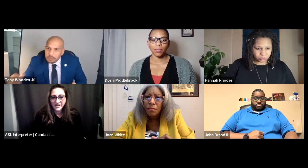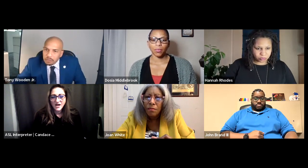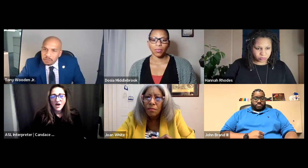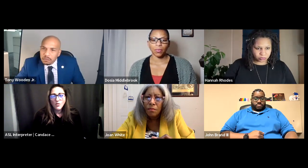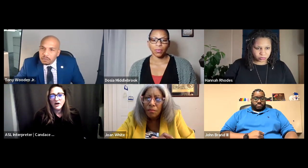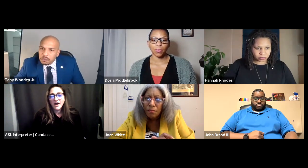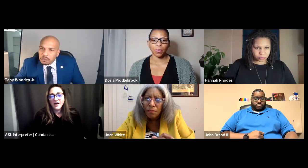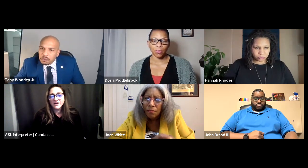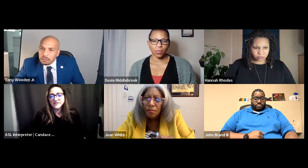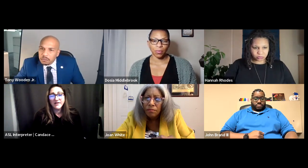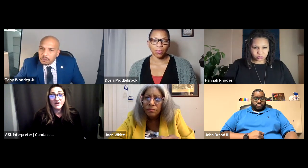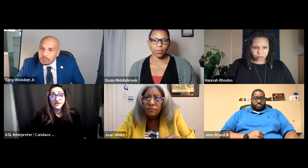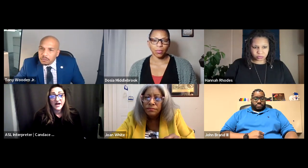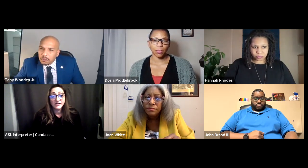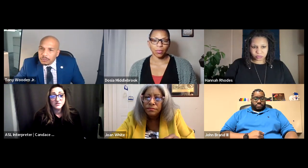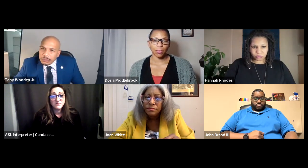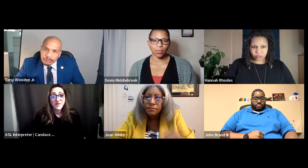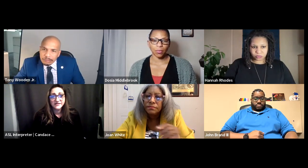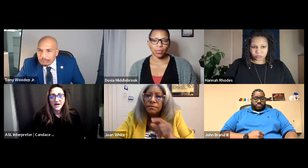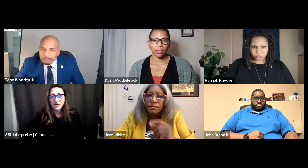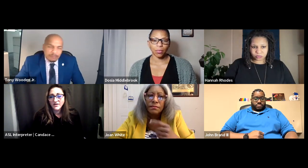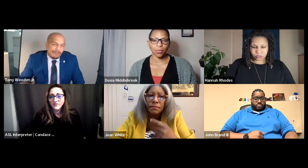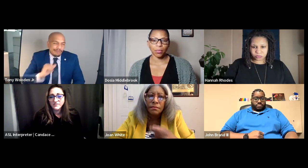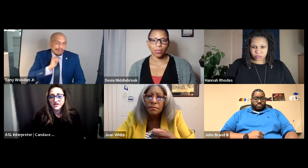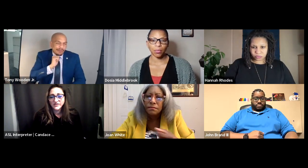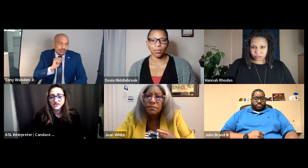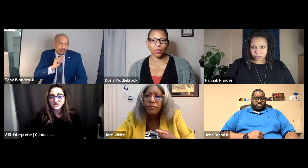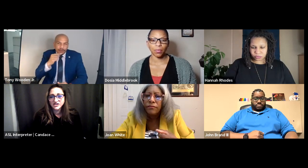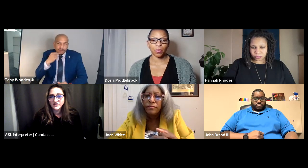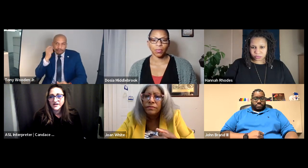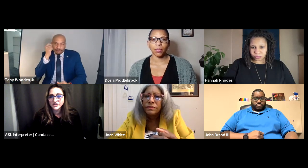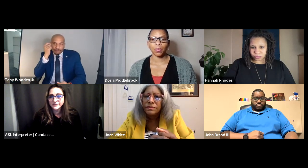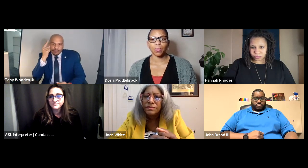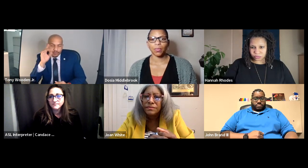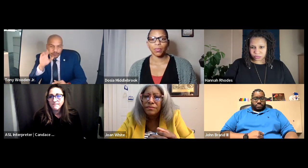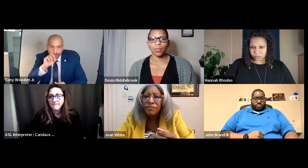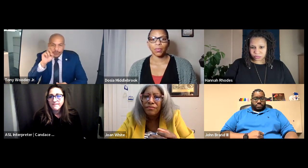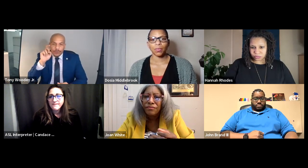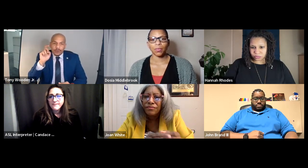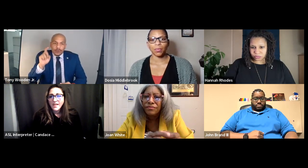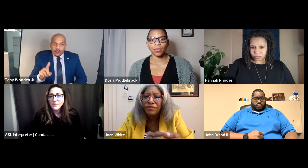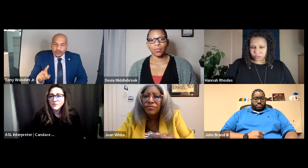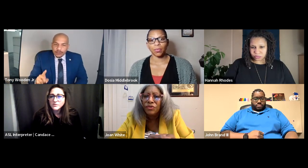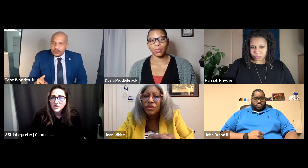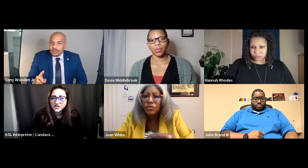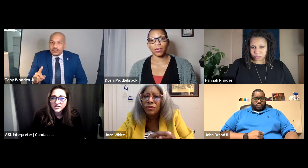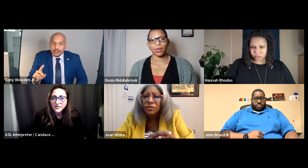specifically where sign language and how it's been passed down from generation to generation. If your And there was family one question I